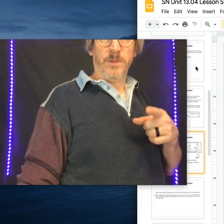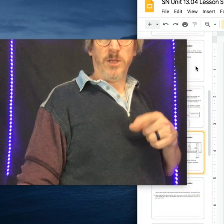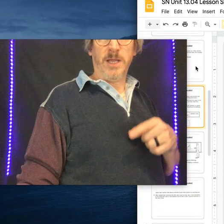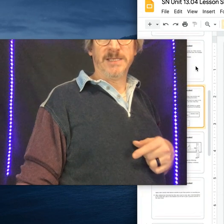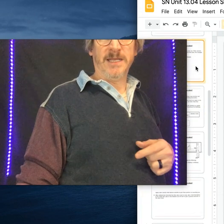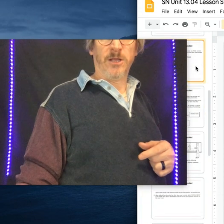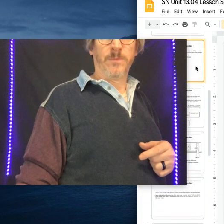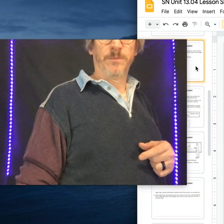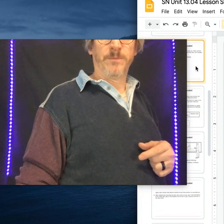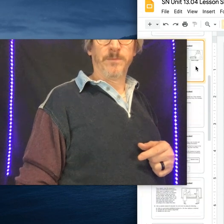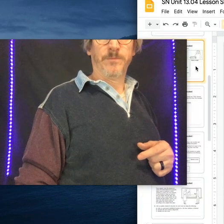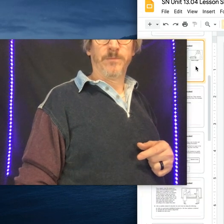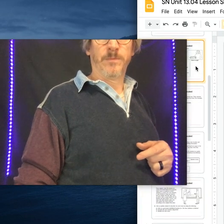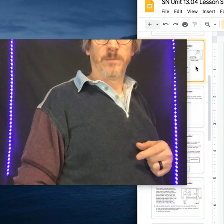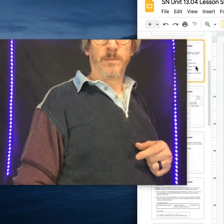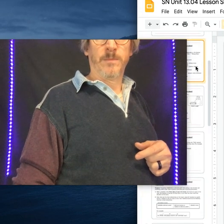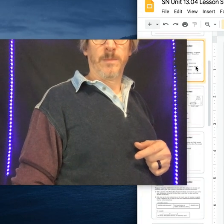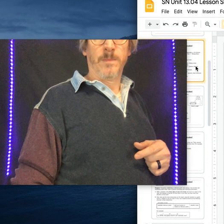I'm going to see it there.